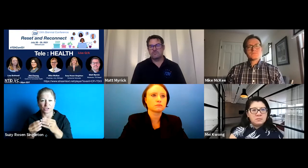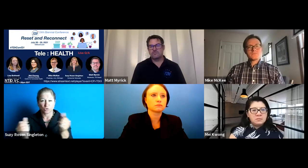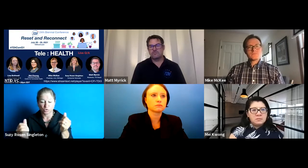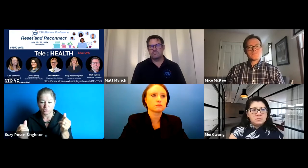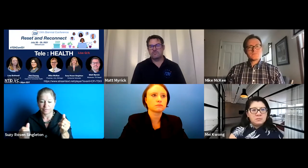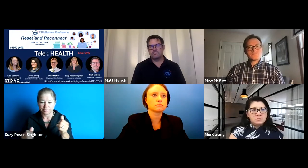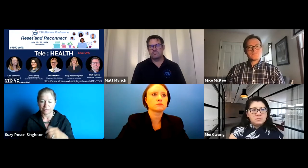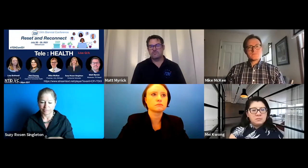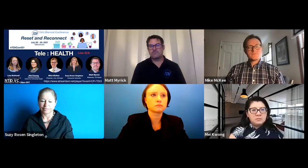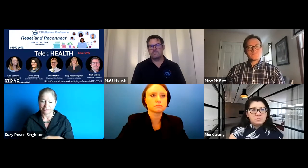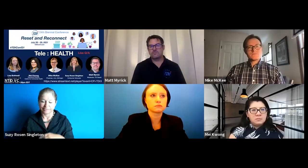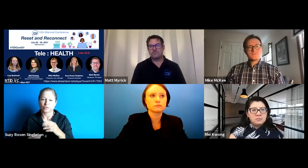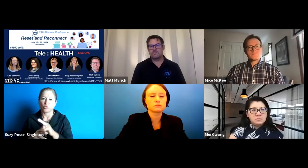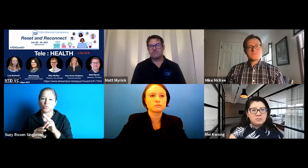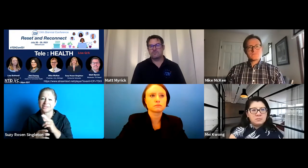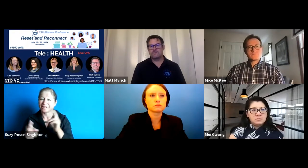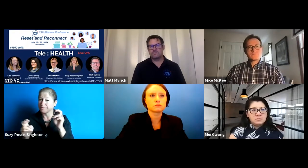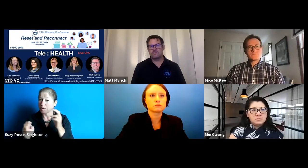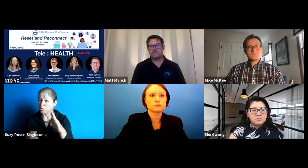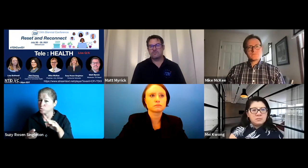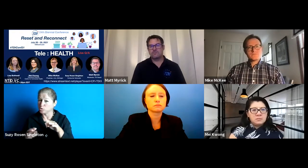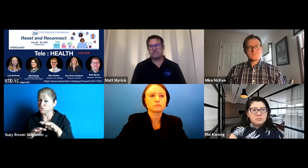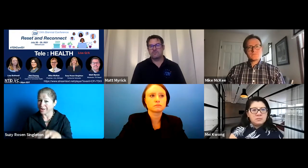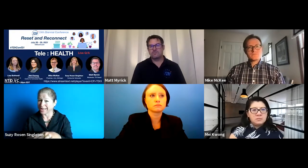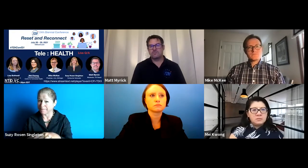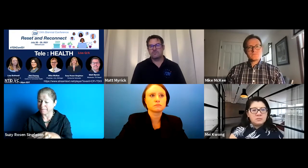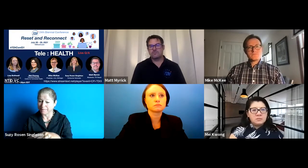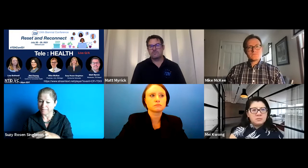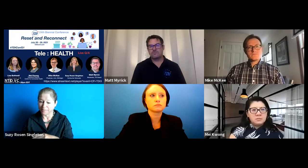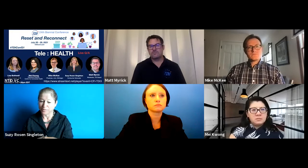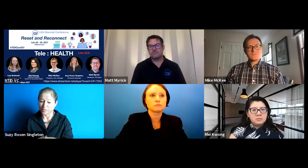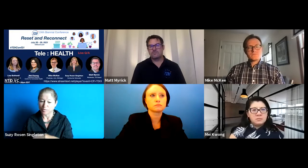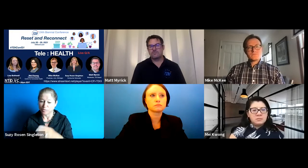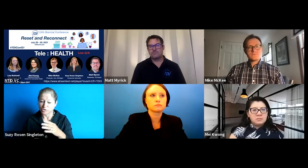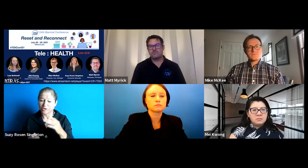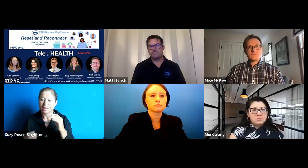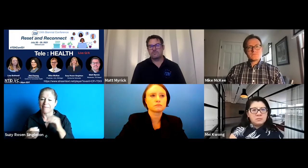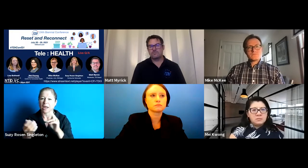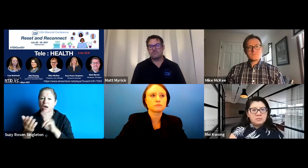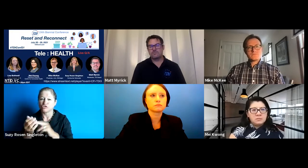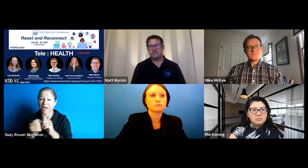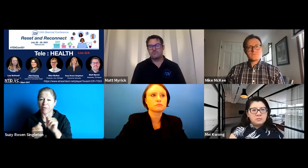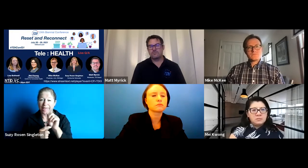they developed an organic solution using Bluestream